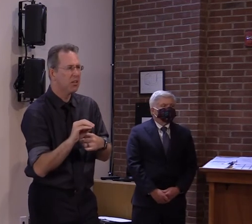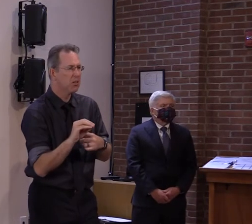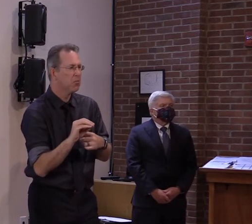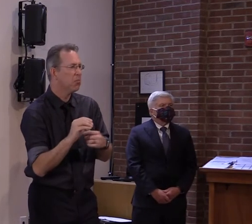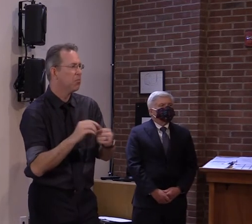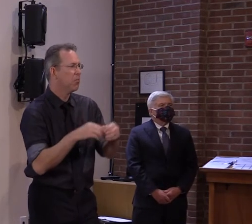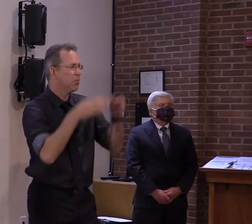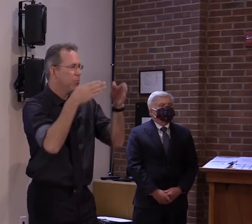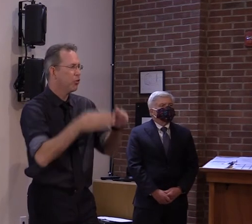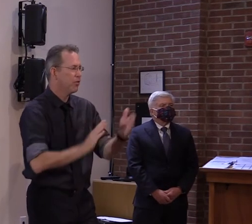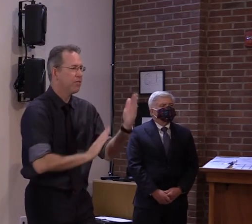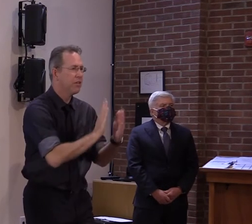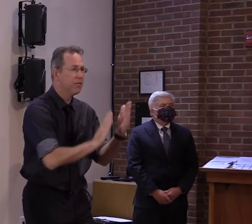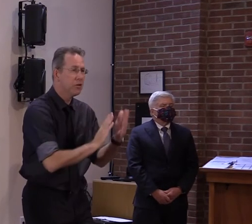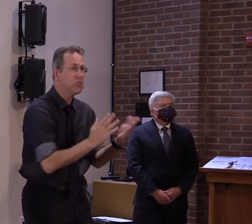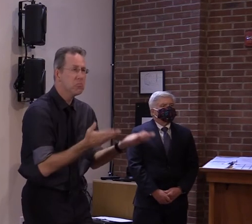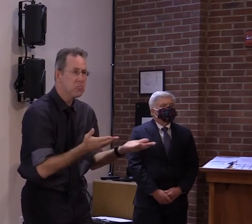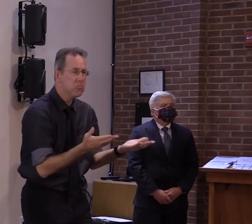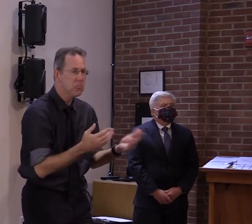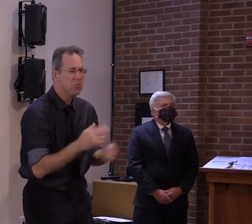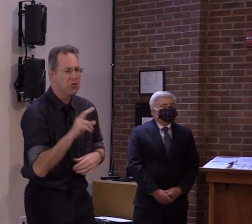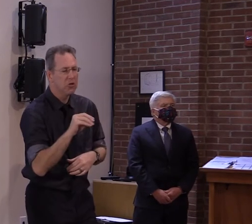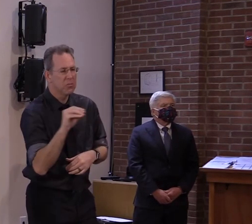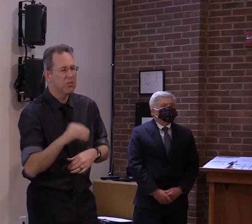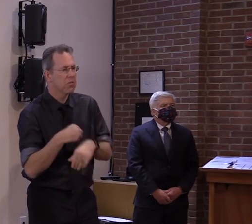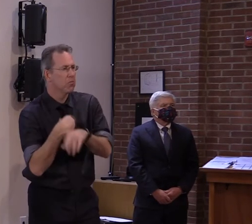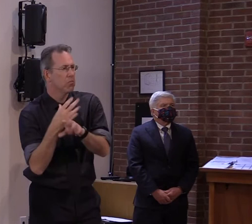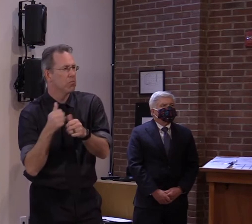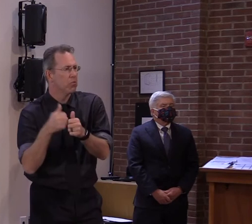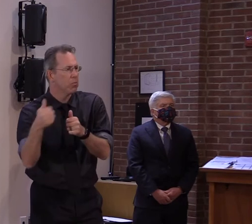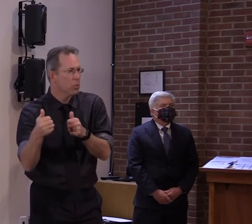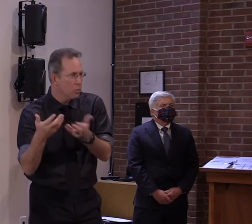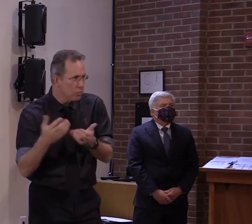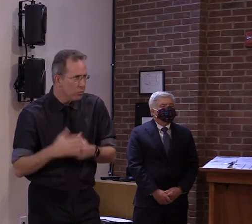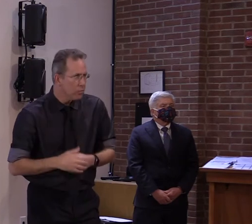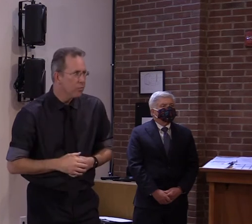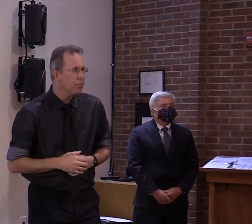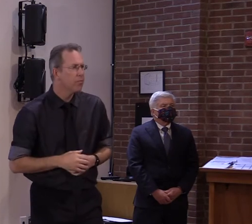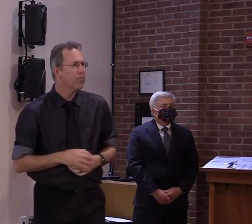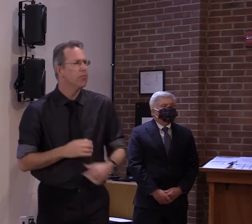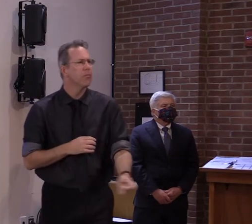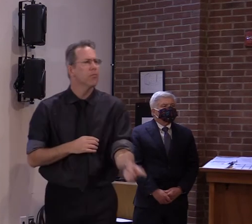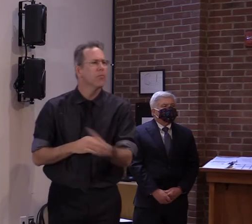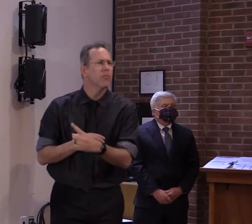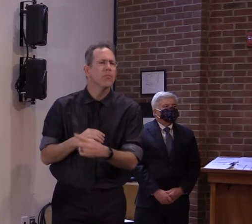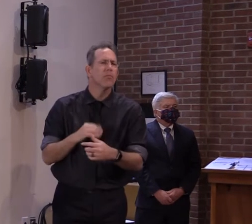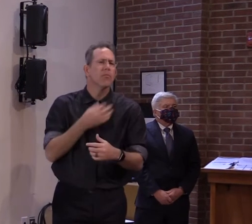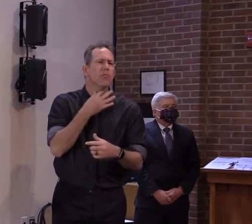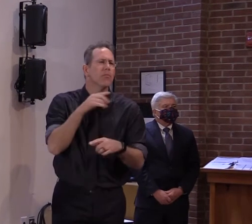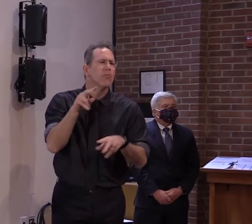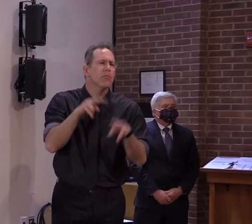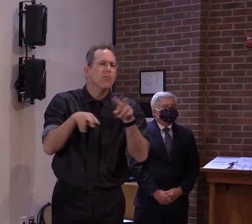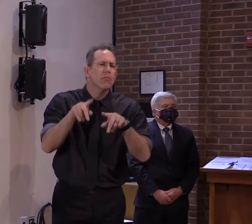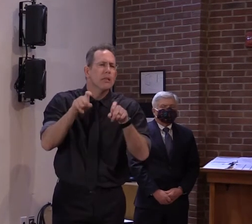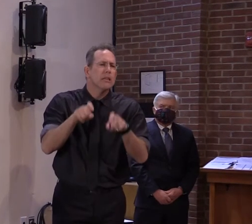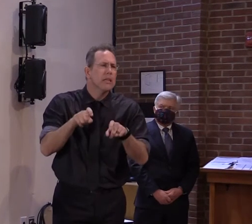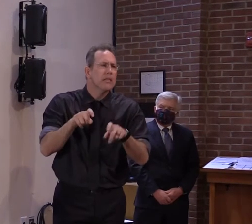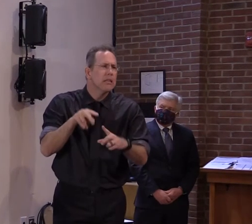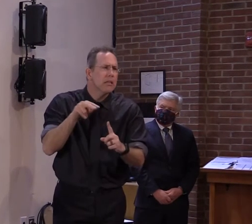about surveillance testing. What does that look like in schools? How often are teachers and staff members